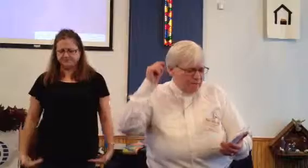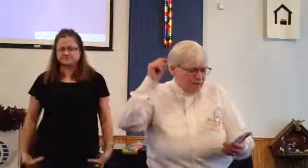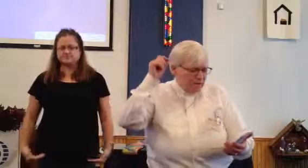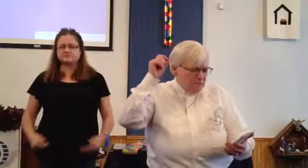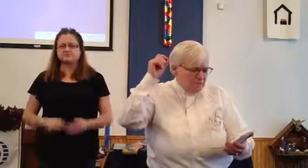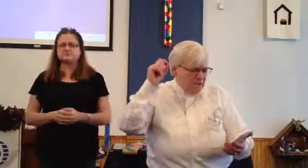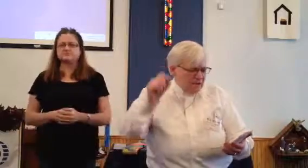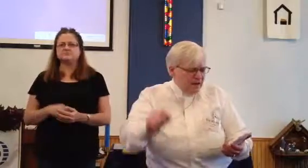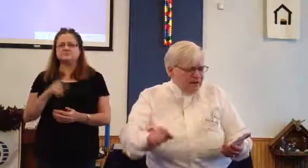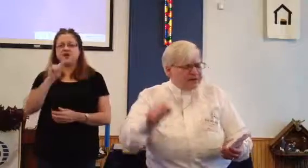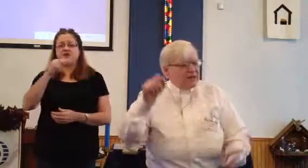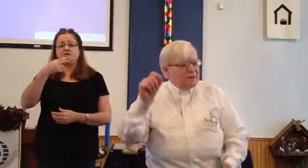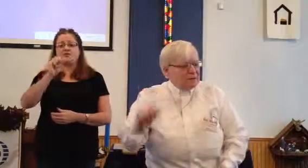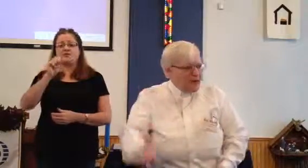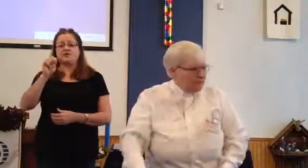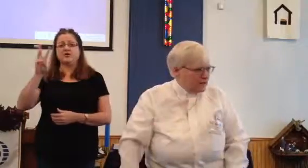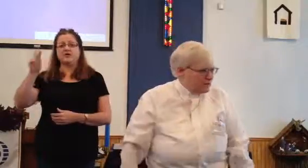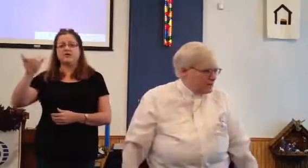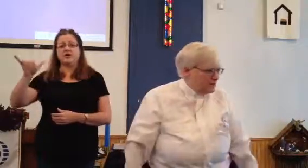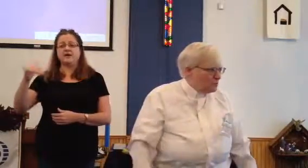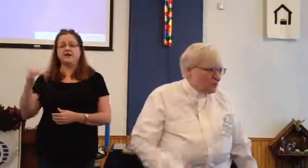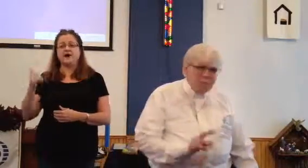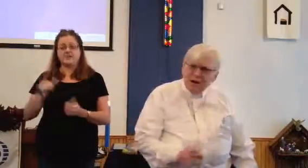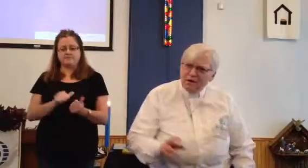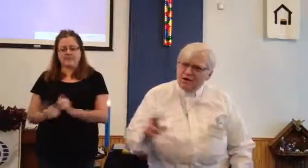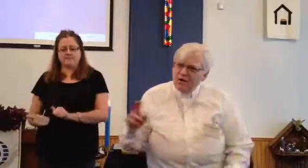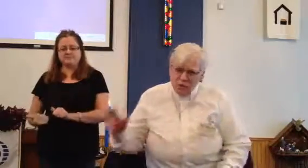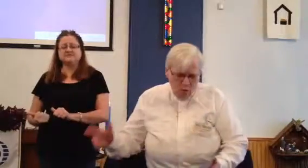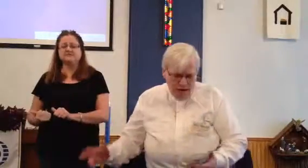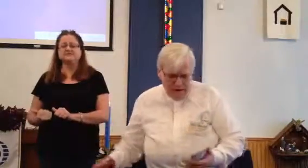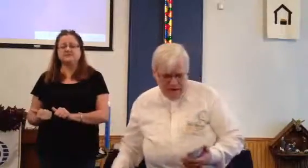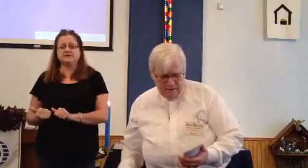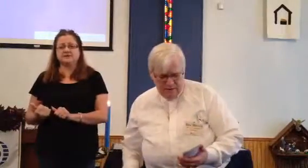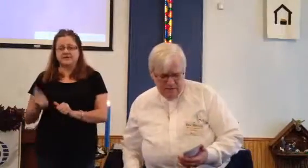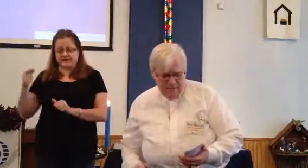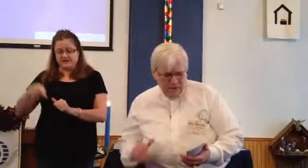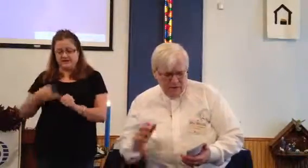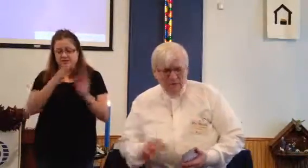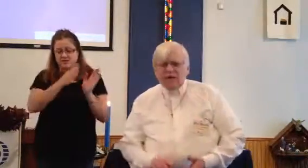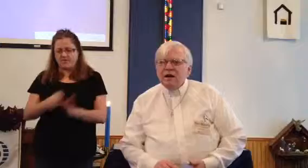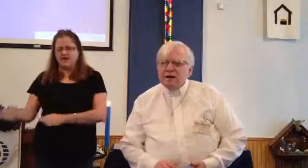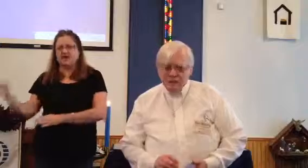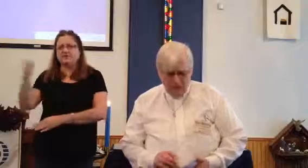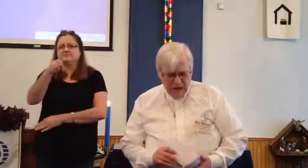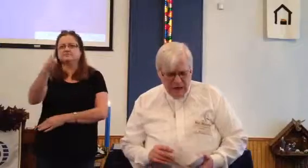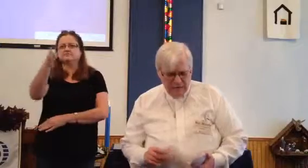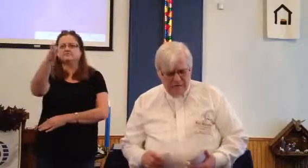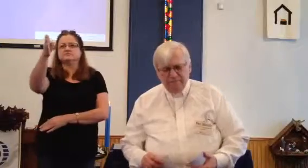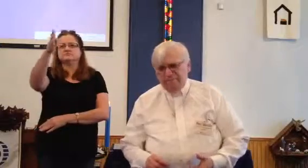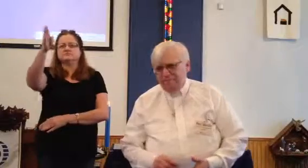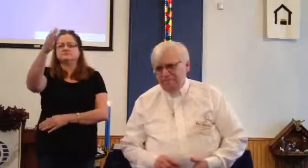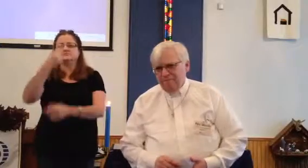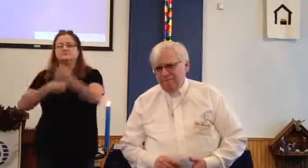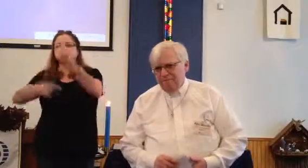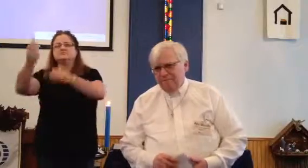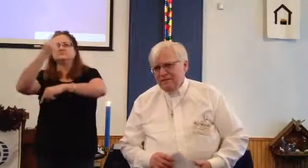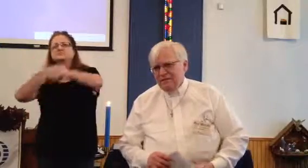way, because the Baptist prepared the way for the coming of the light,